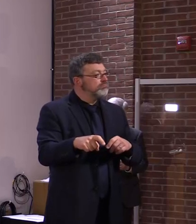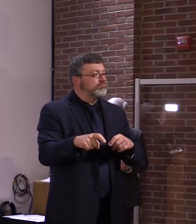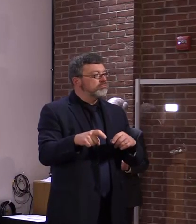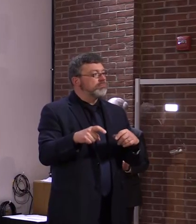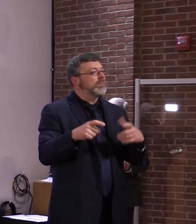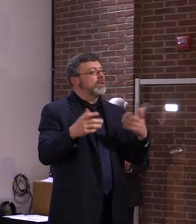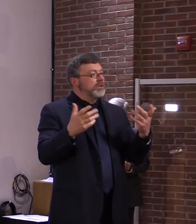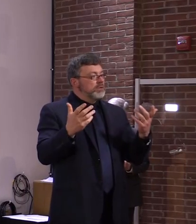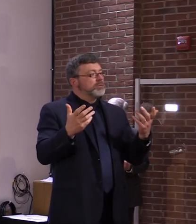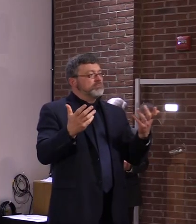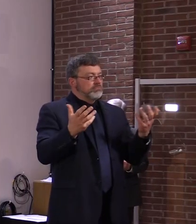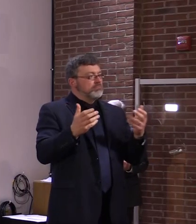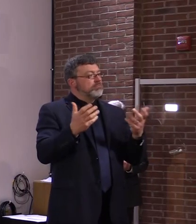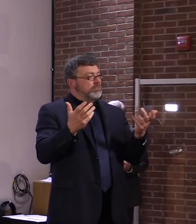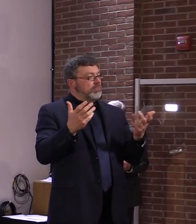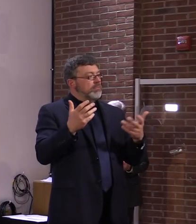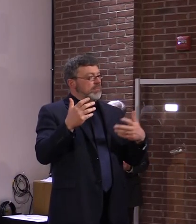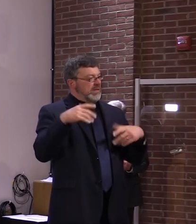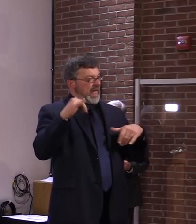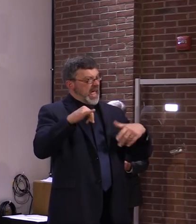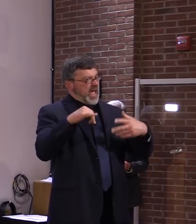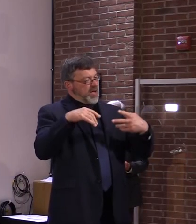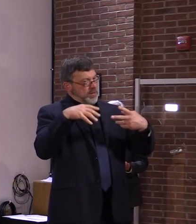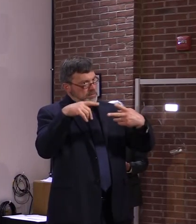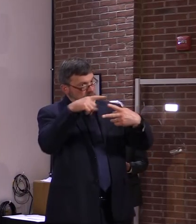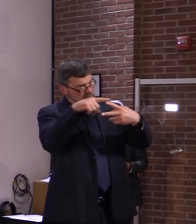sizes and what it means for businesses as well.